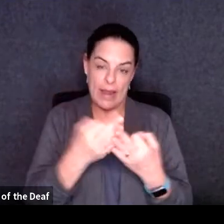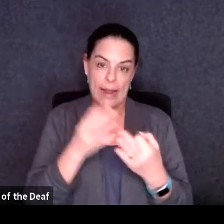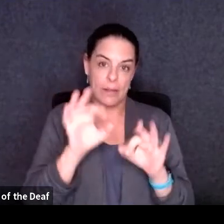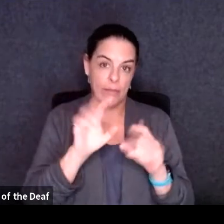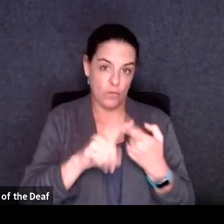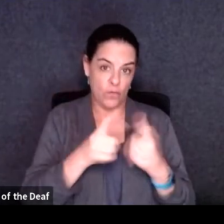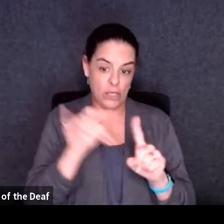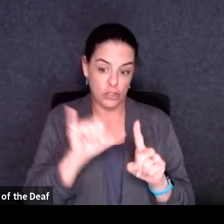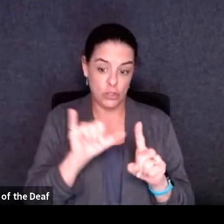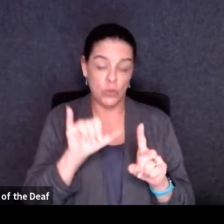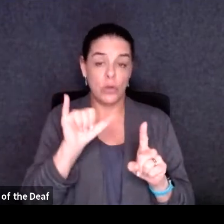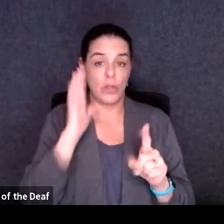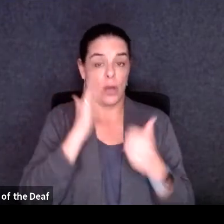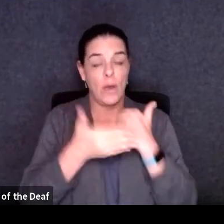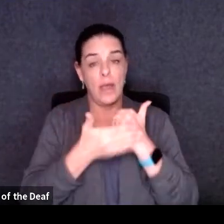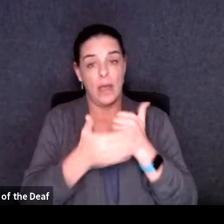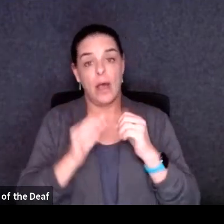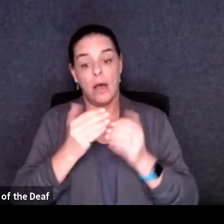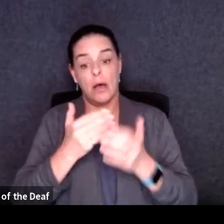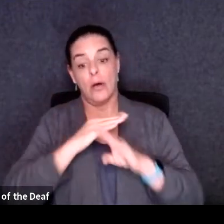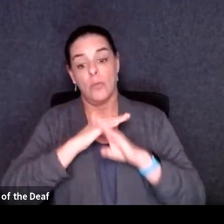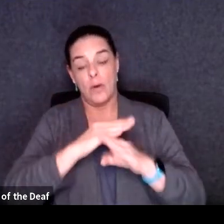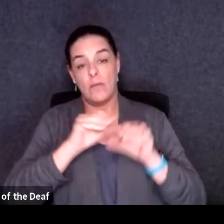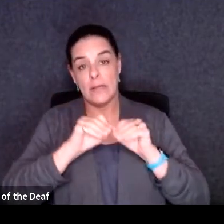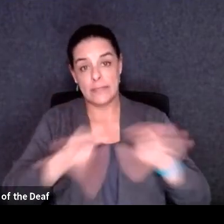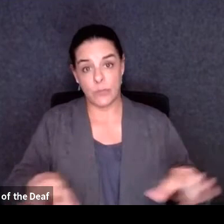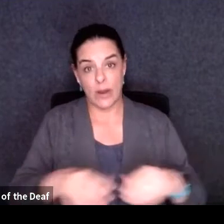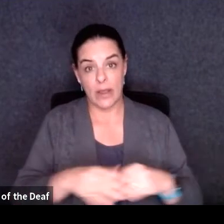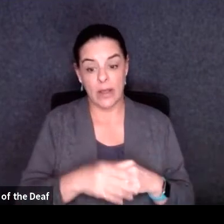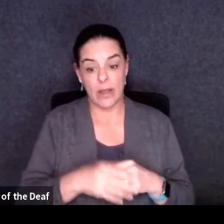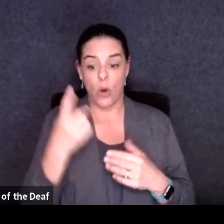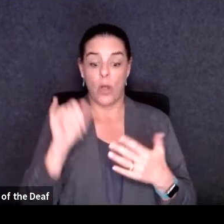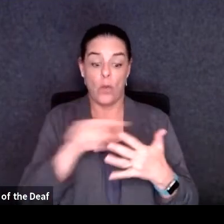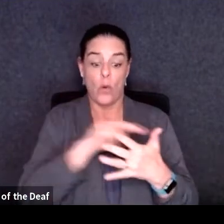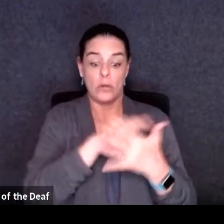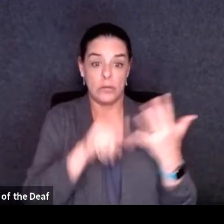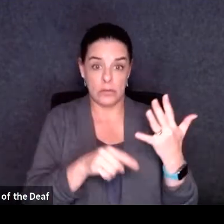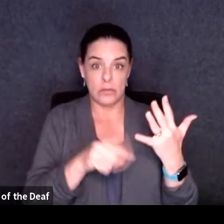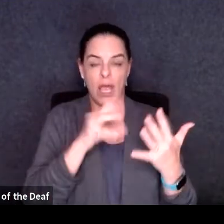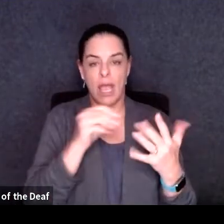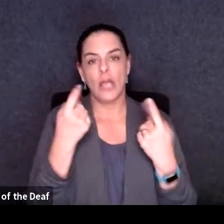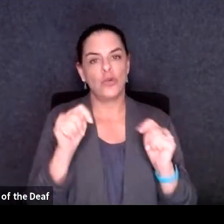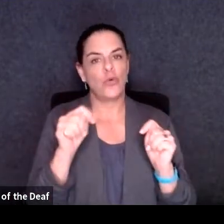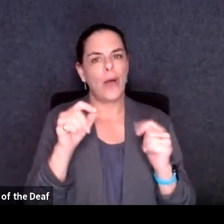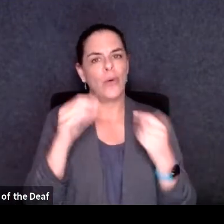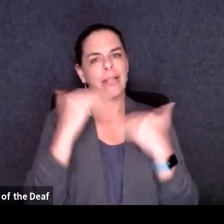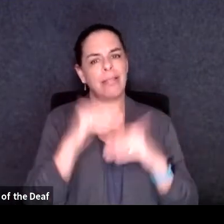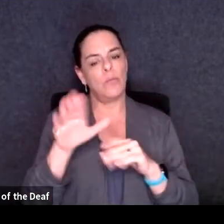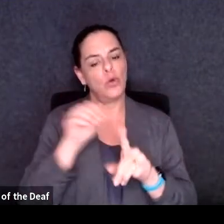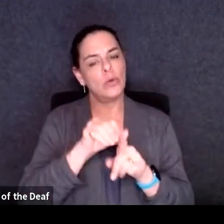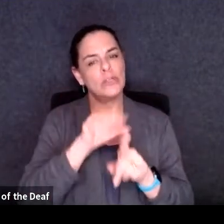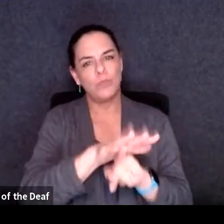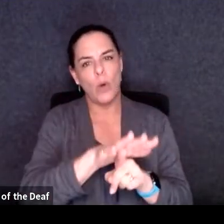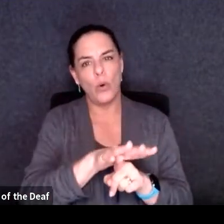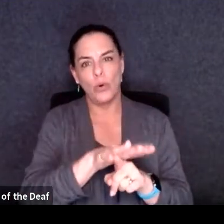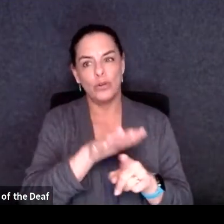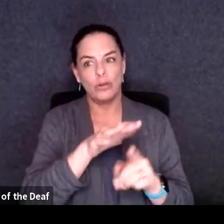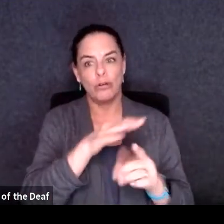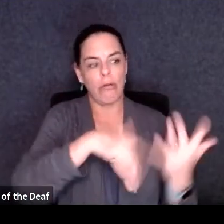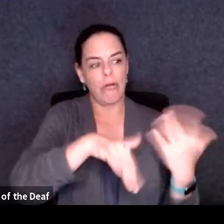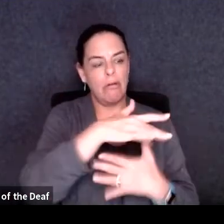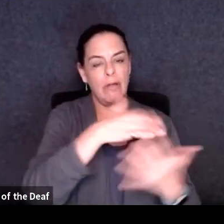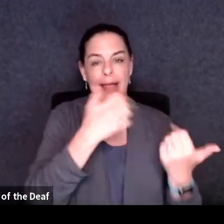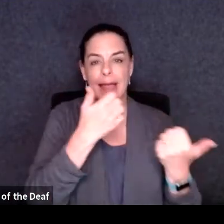prevent the spread of disease. It's one of those 5 core actions. And then just try to limit your exposure in general leading up to